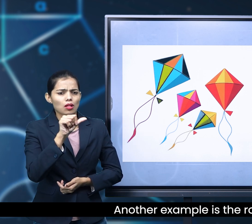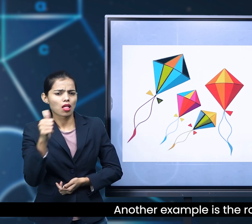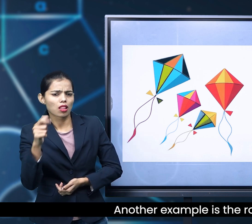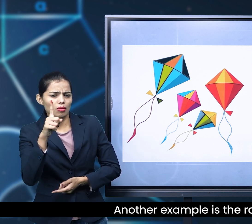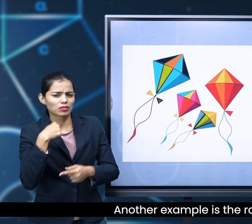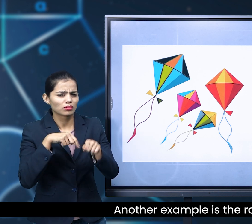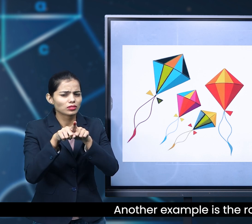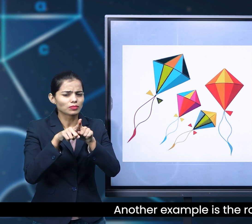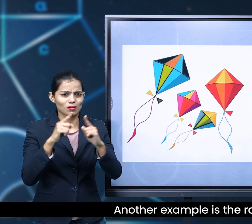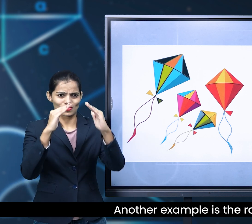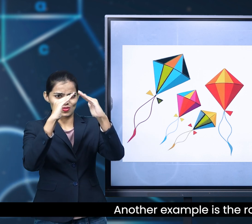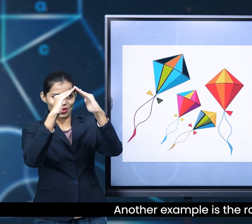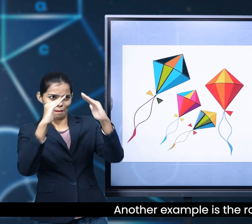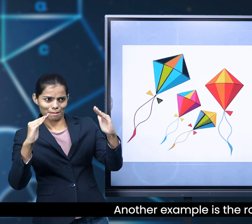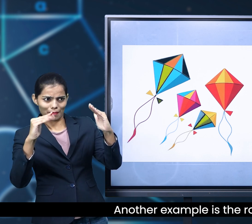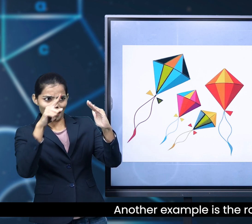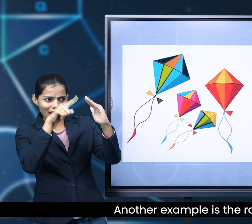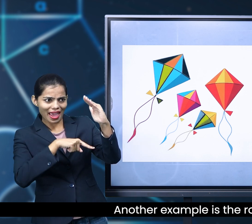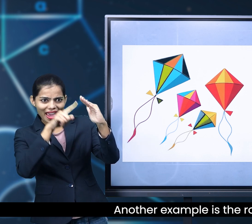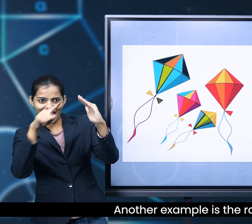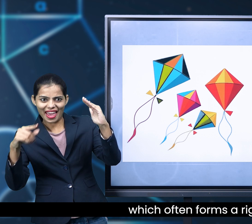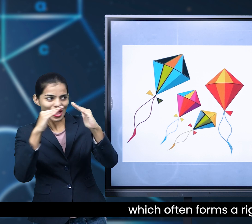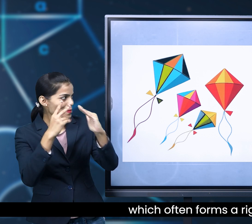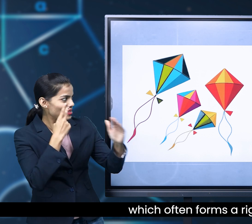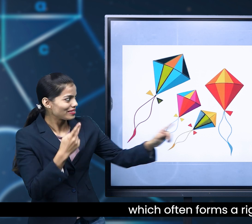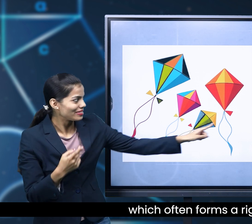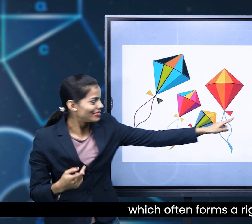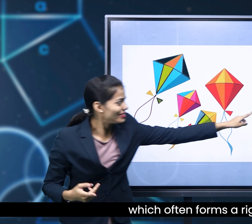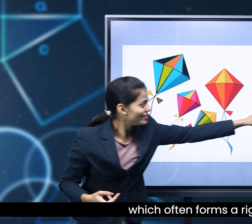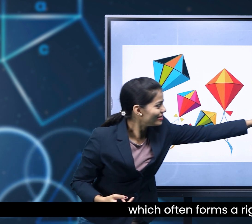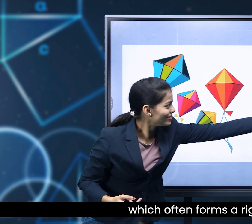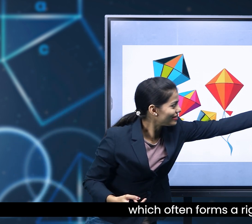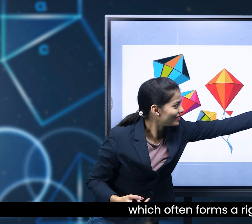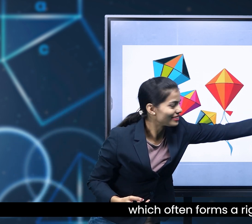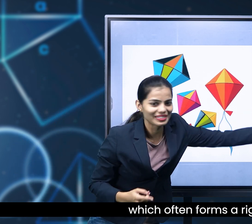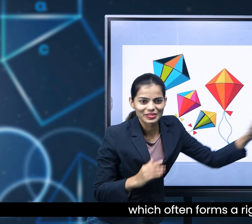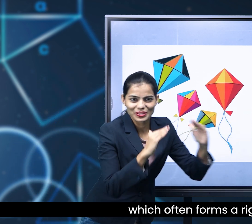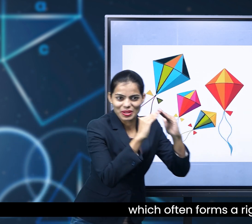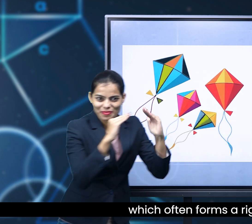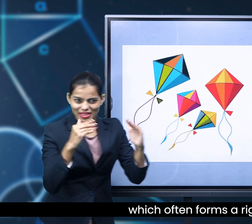Another example is the roof of a house, which often forms a right triangle.